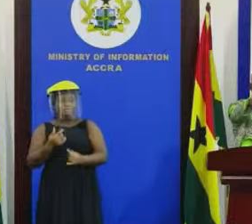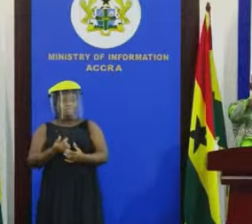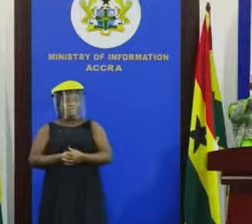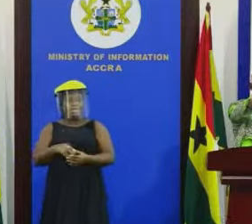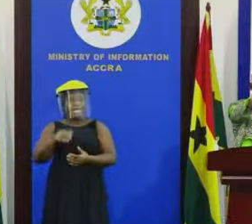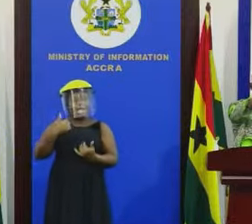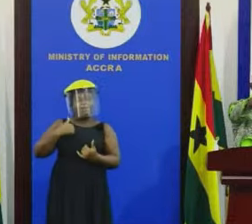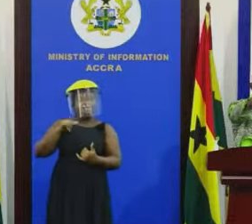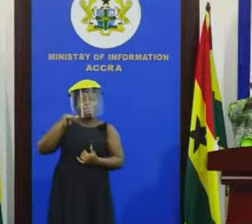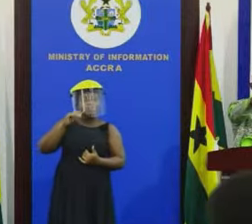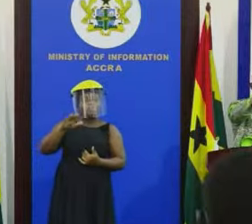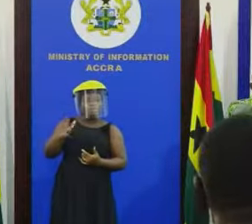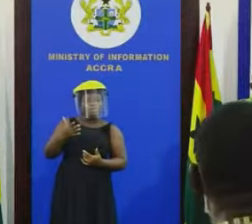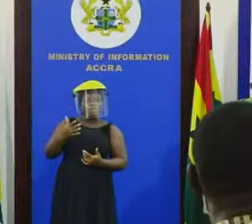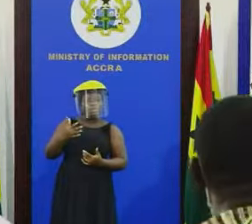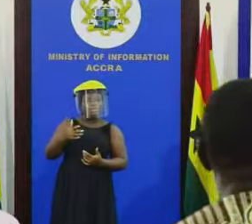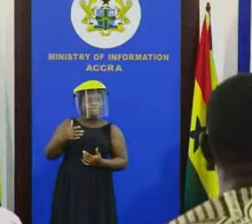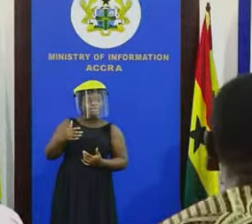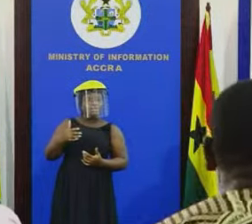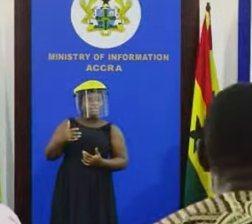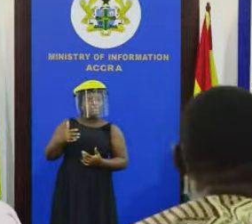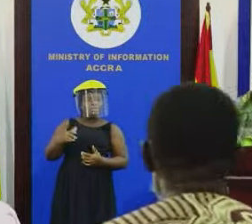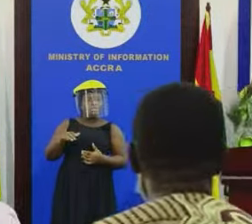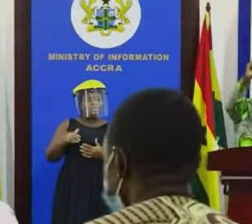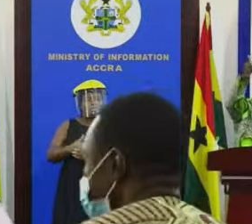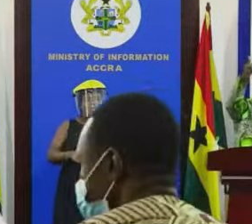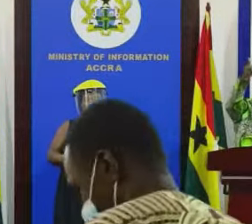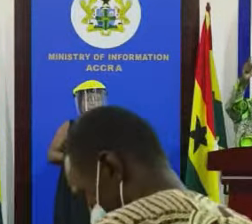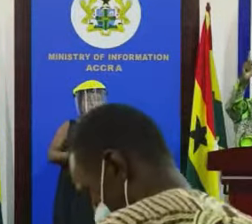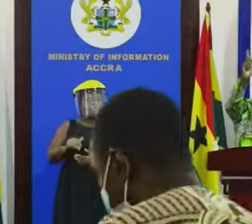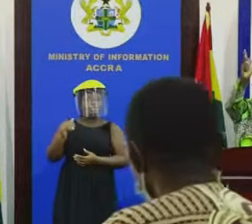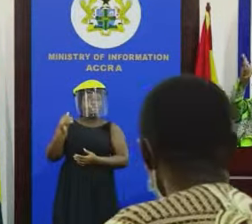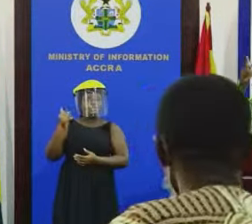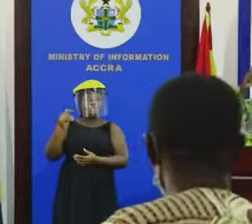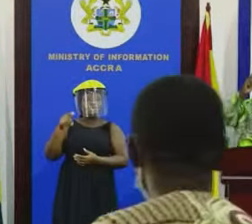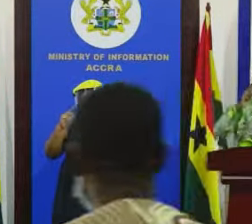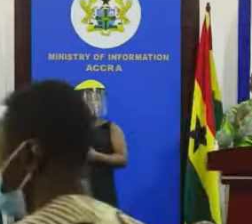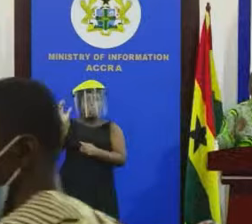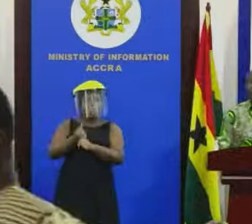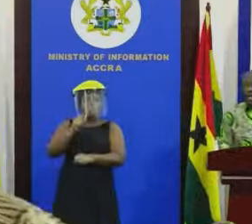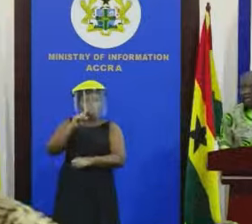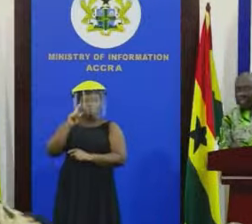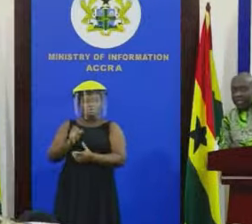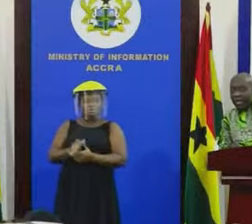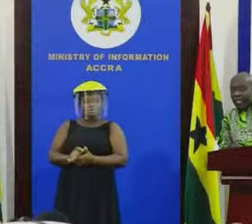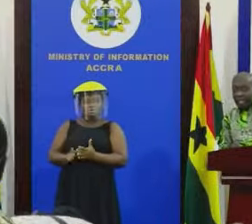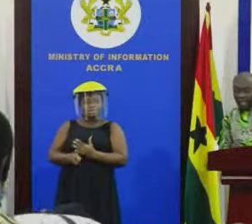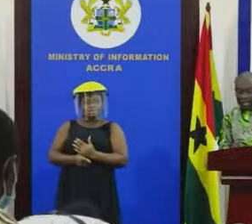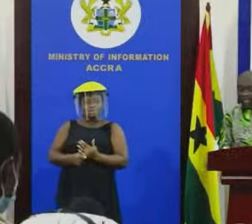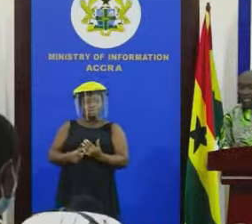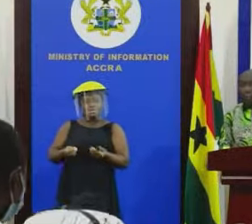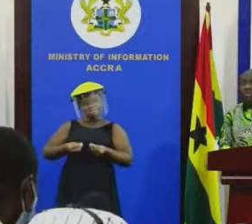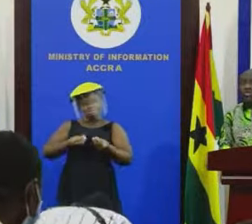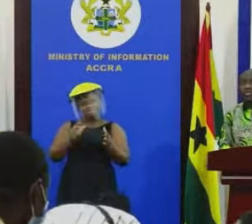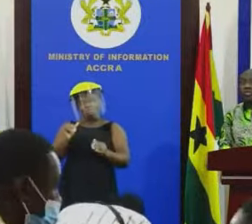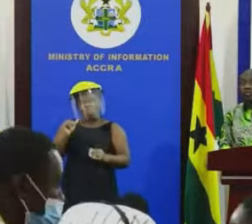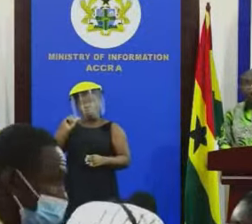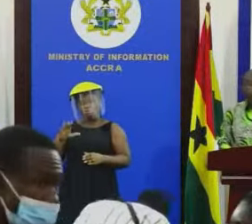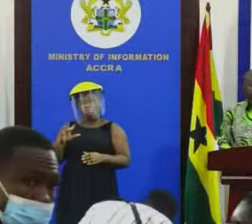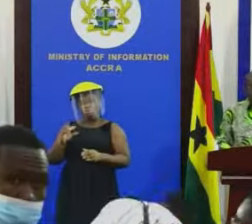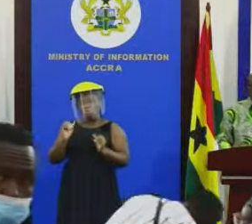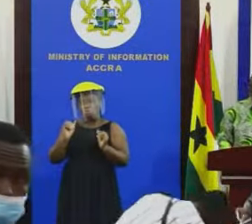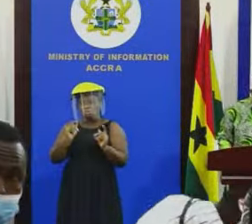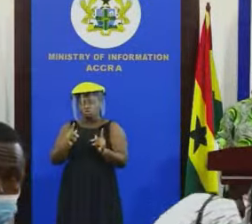there's a lady. Then there's Ghanaian Times, right? And then a gentleman at the back. So I'll take you. Then I'll see if I can give my ladies an opportunity